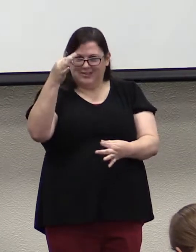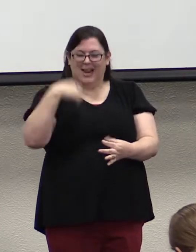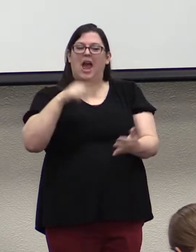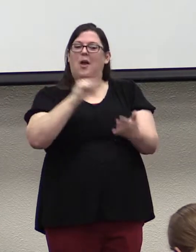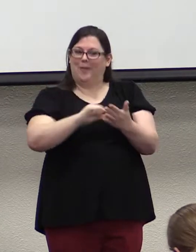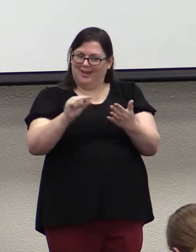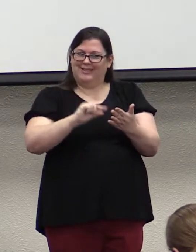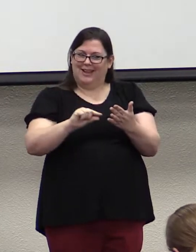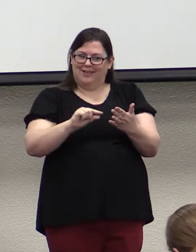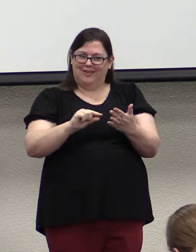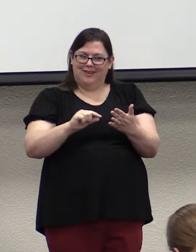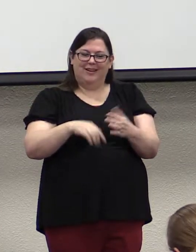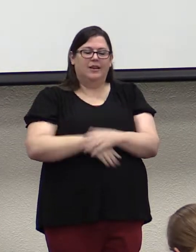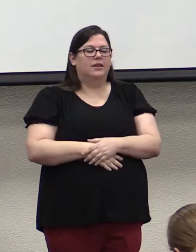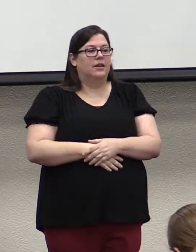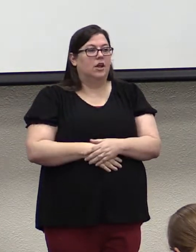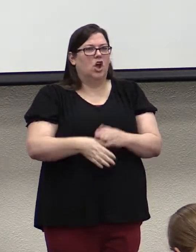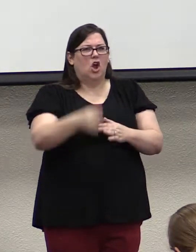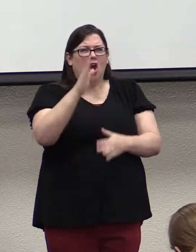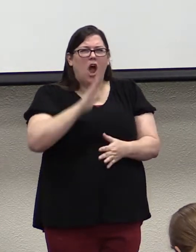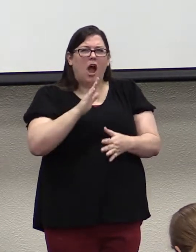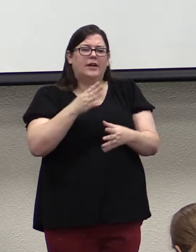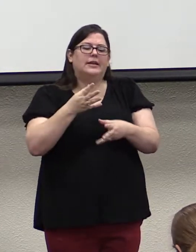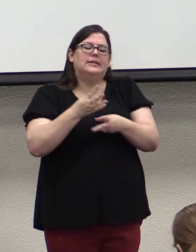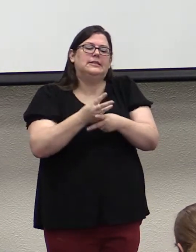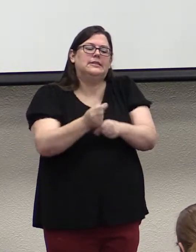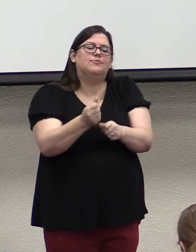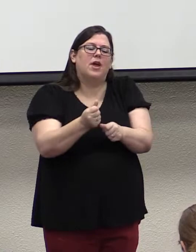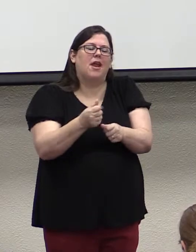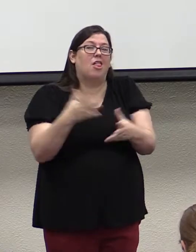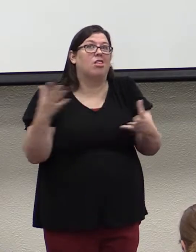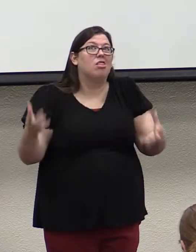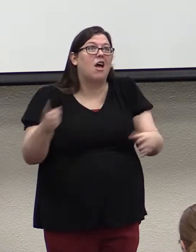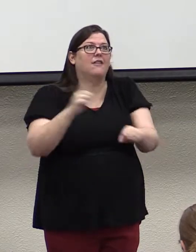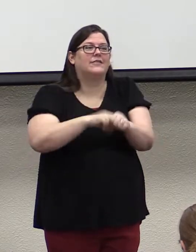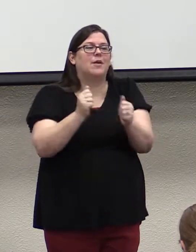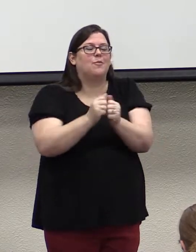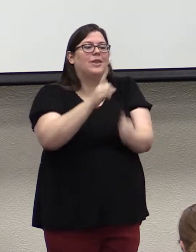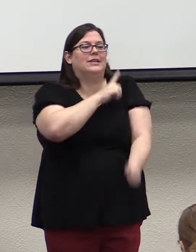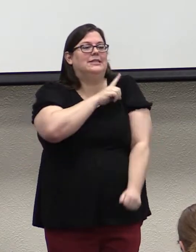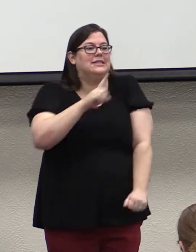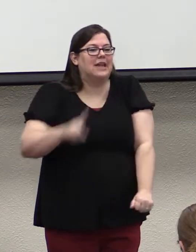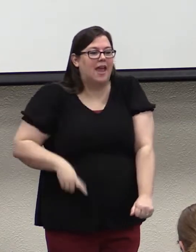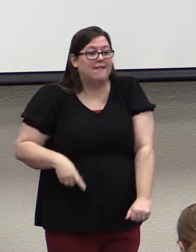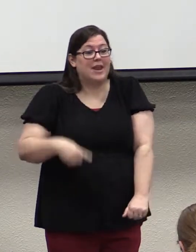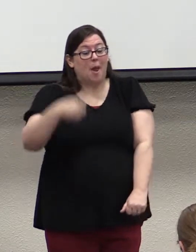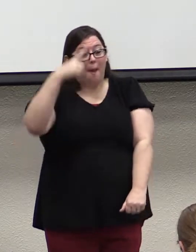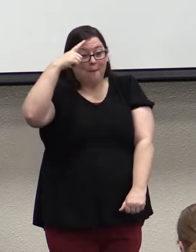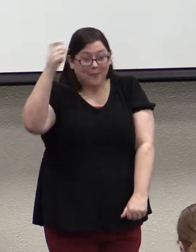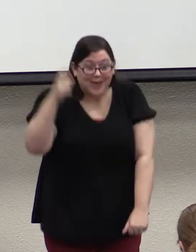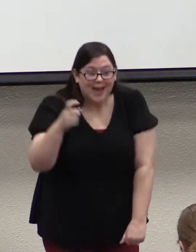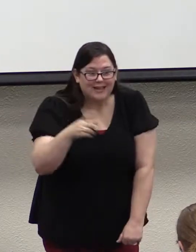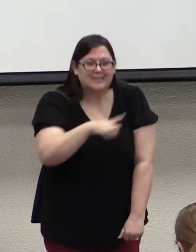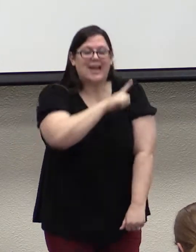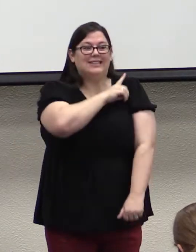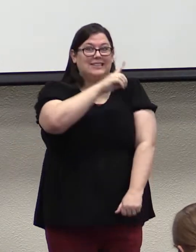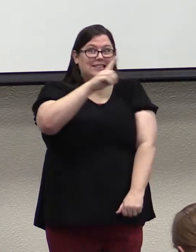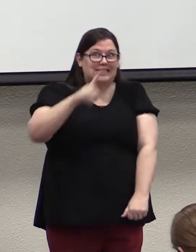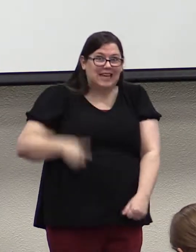But he said, God spent a lot of time with David because David spent a lot of time with